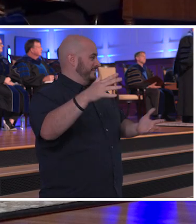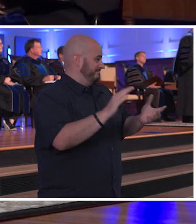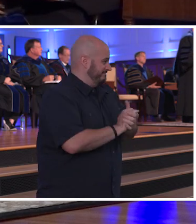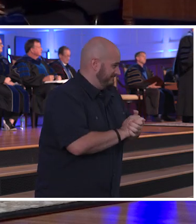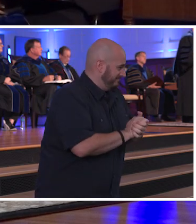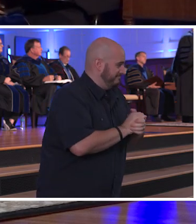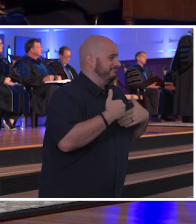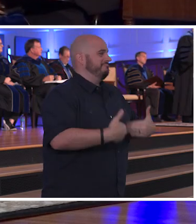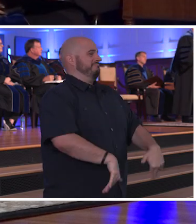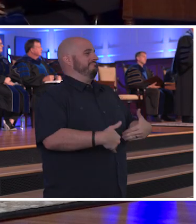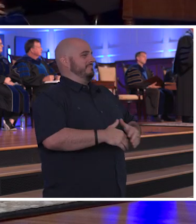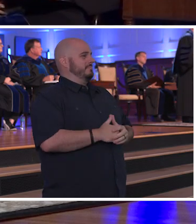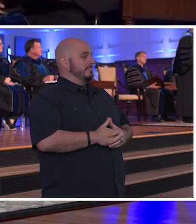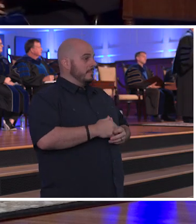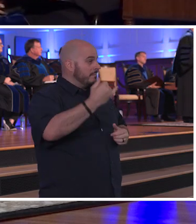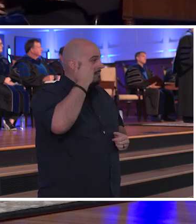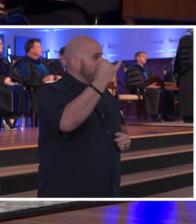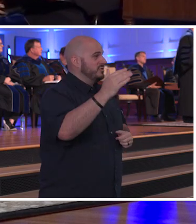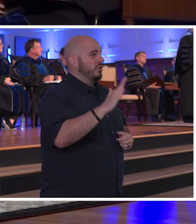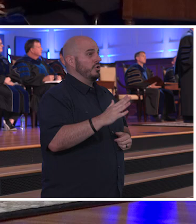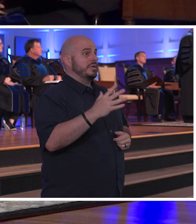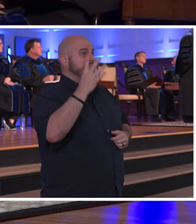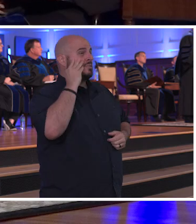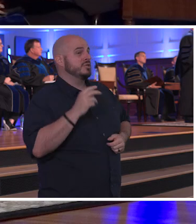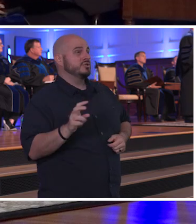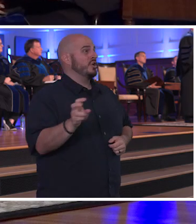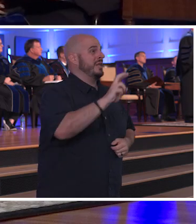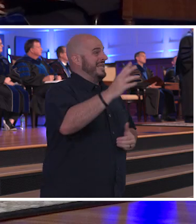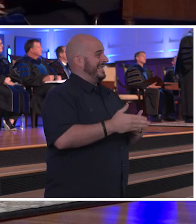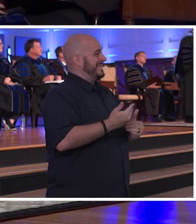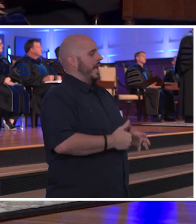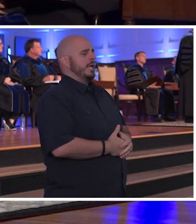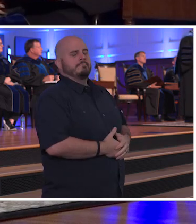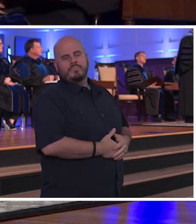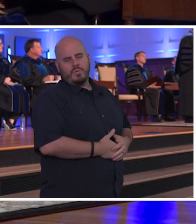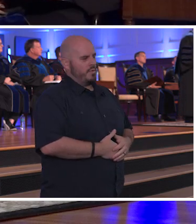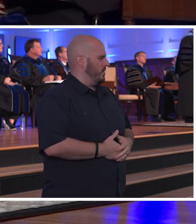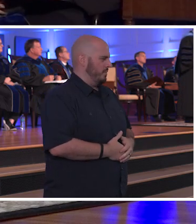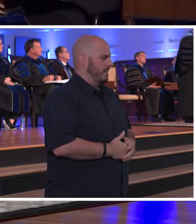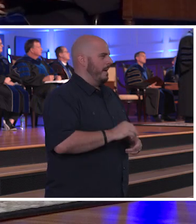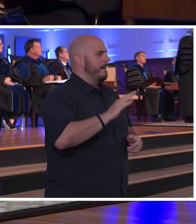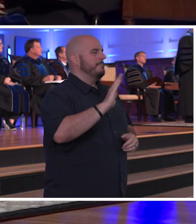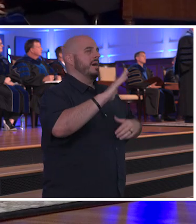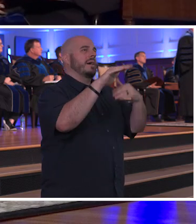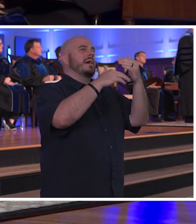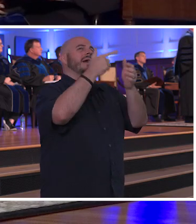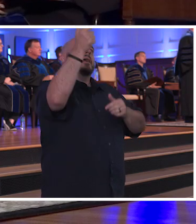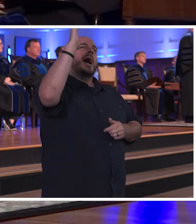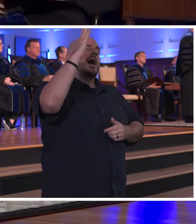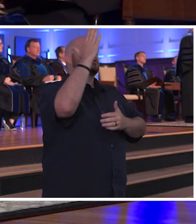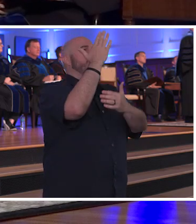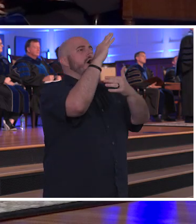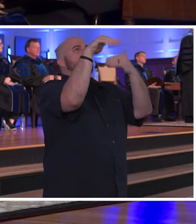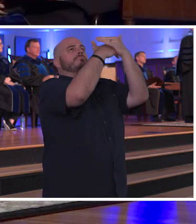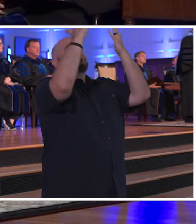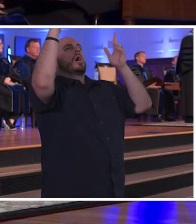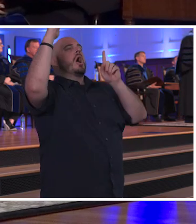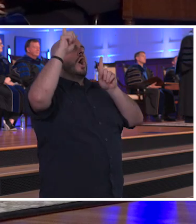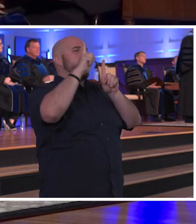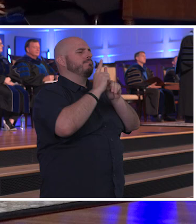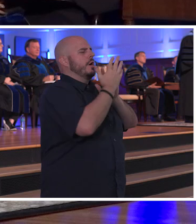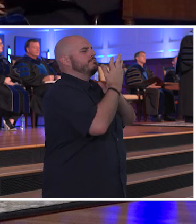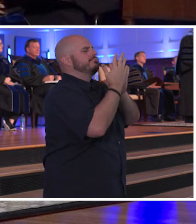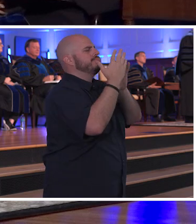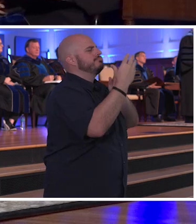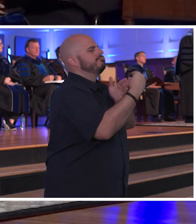road was not easy, but the hand of divine providence accompanied her every step of the way and of her